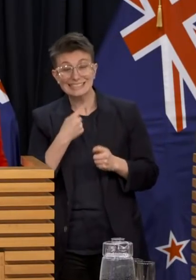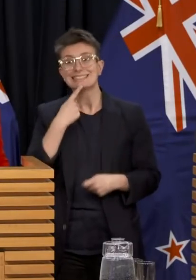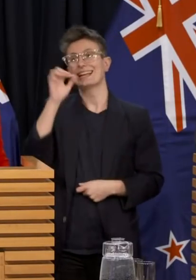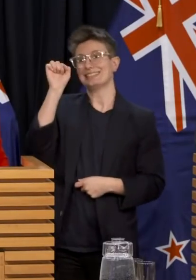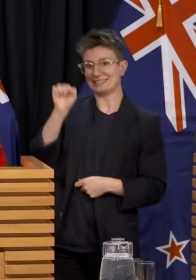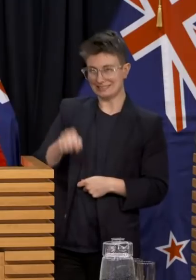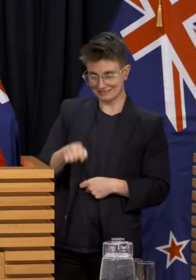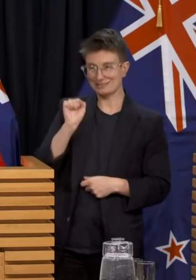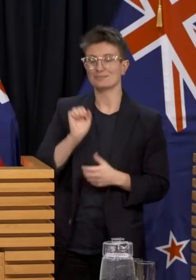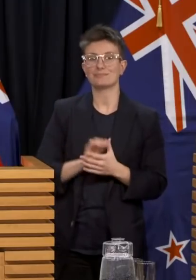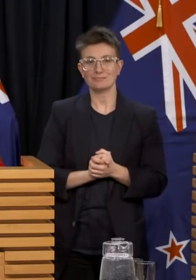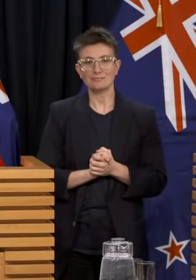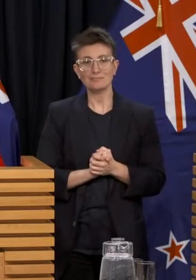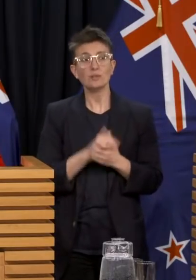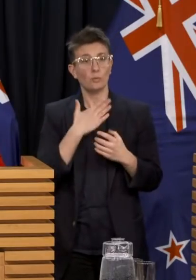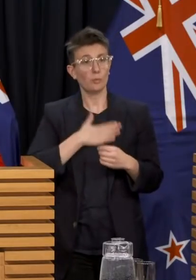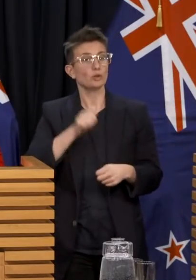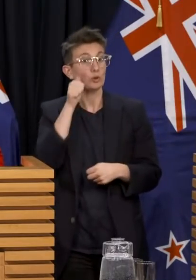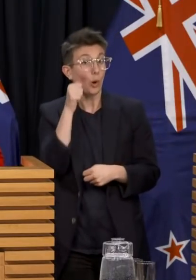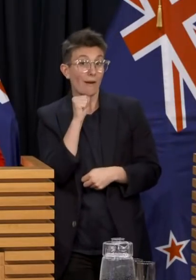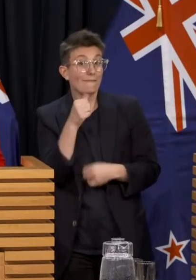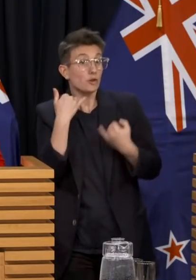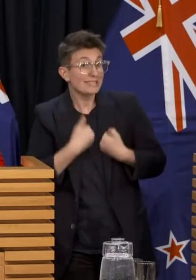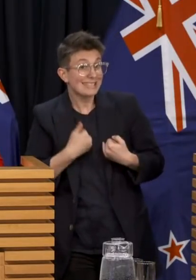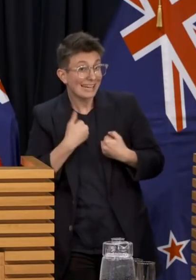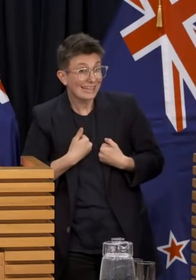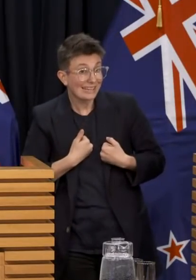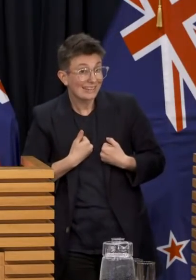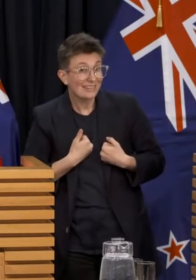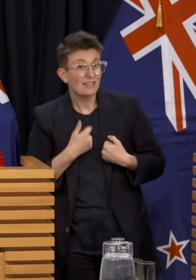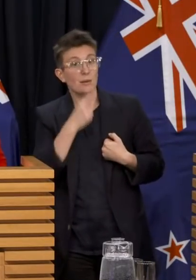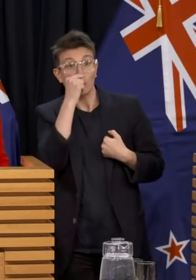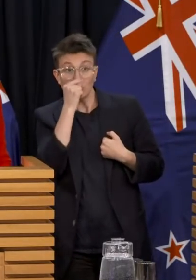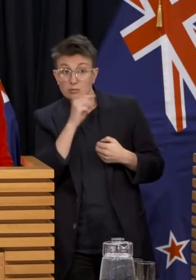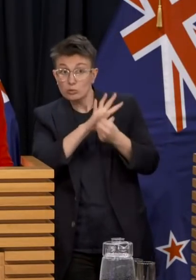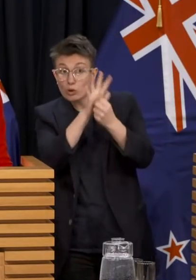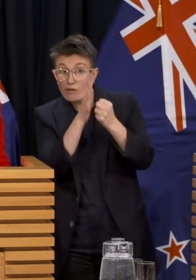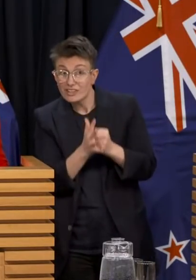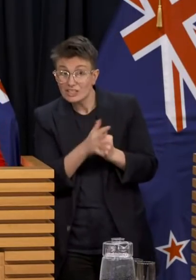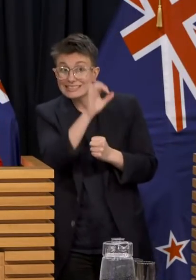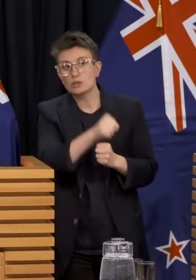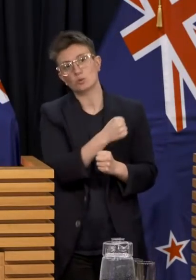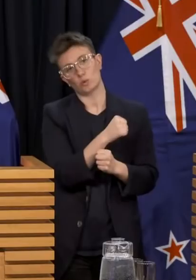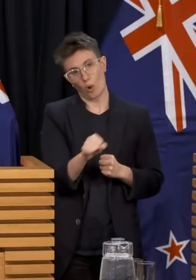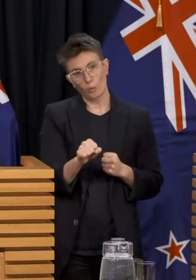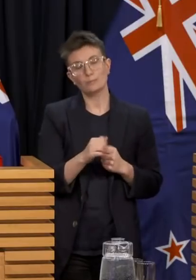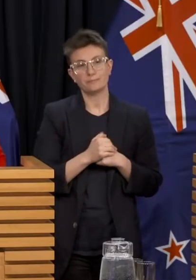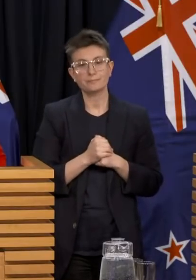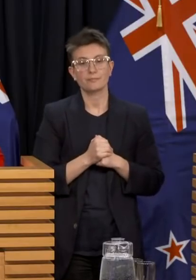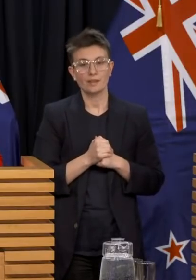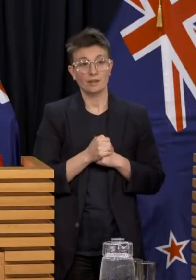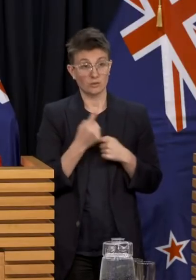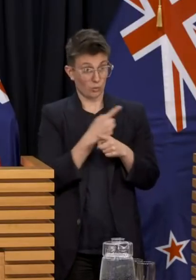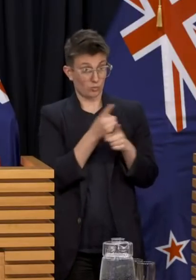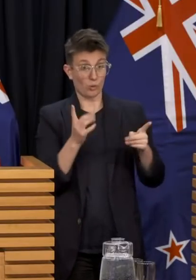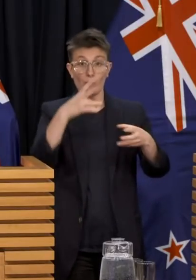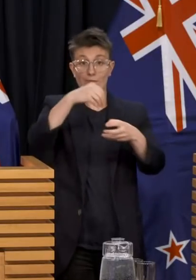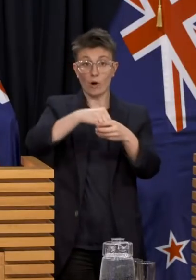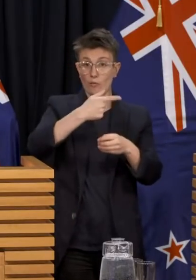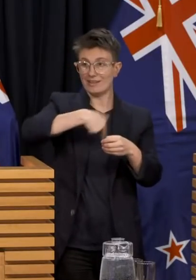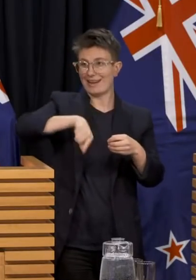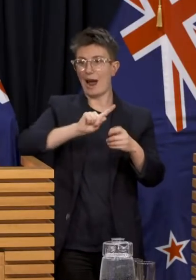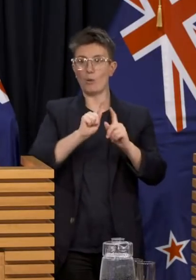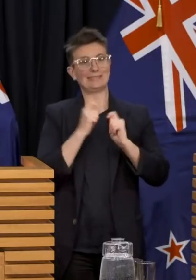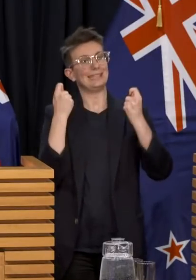a sick person with COVID-19. As a member of our team of 5 million, it's one way that you can make a contribution to keeping